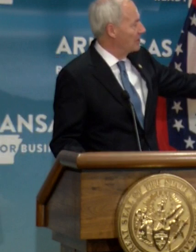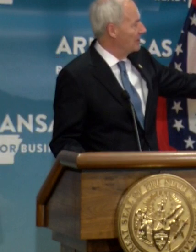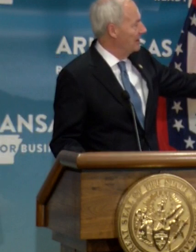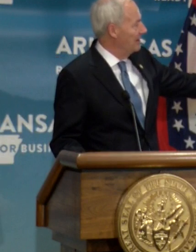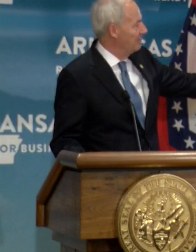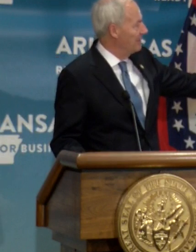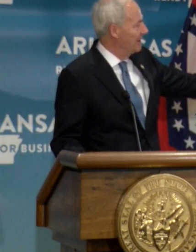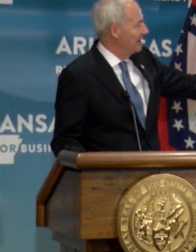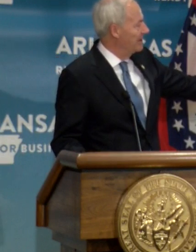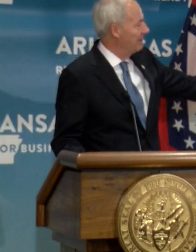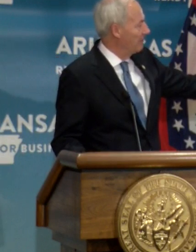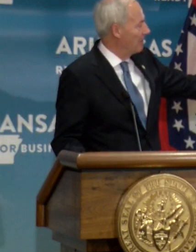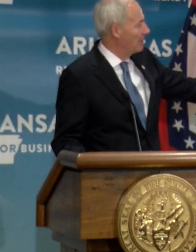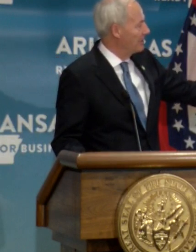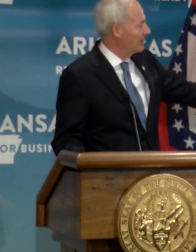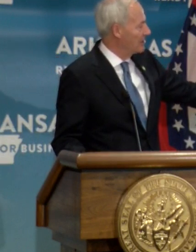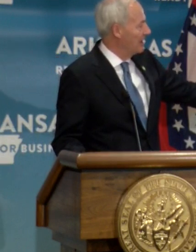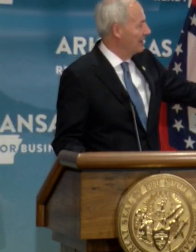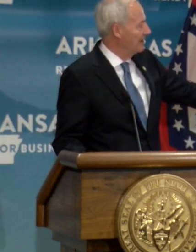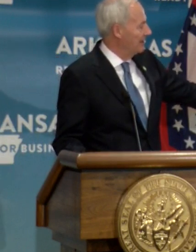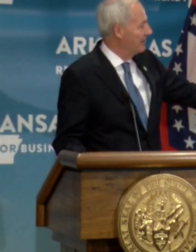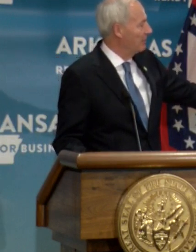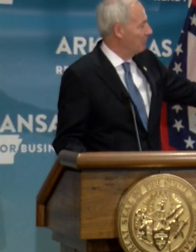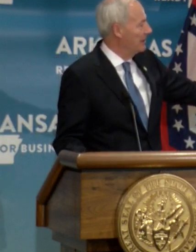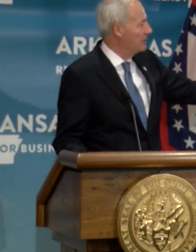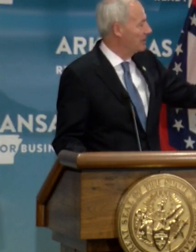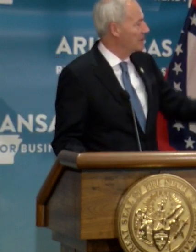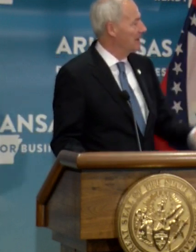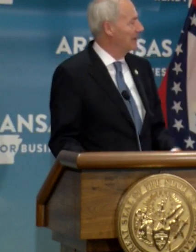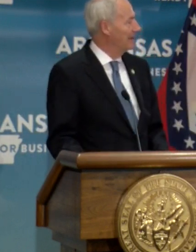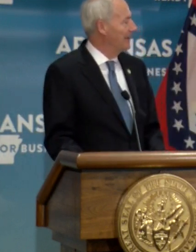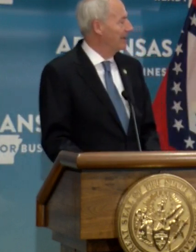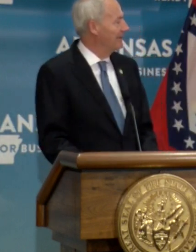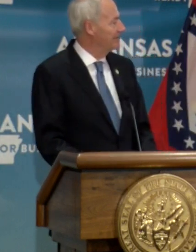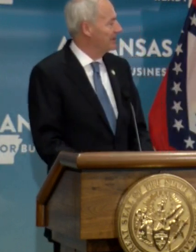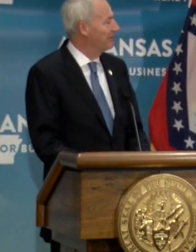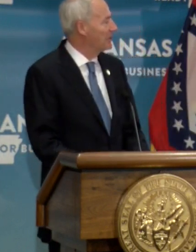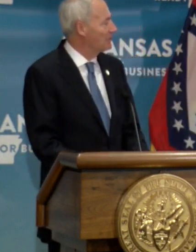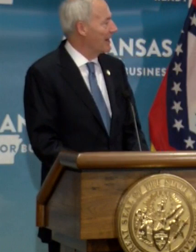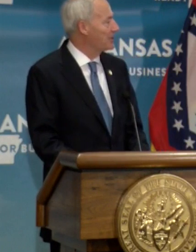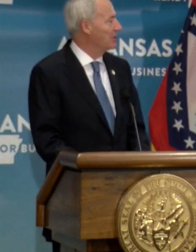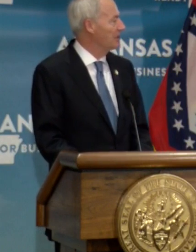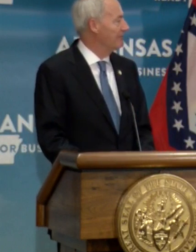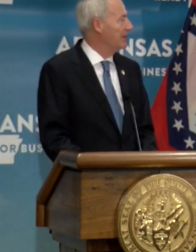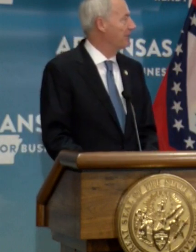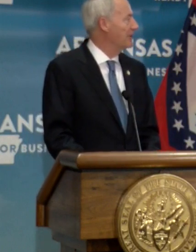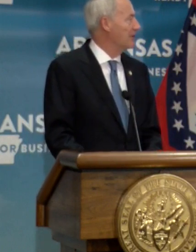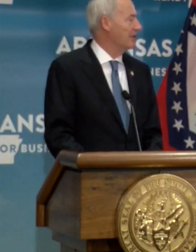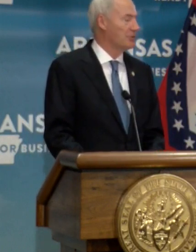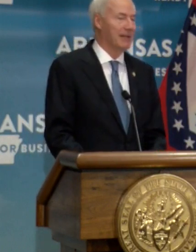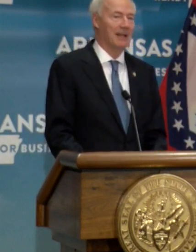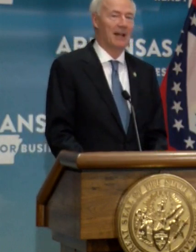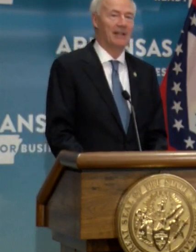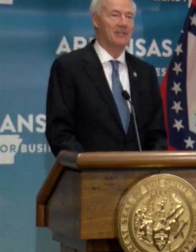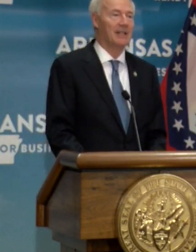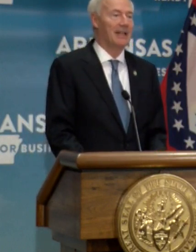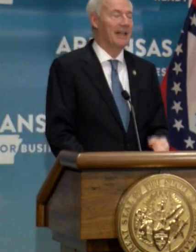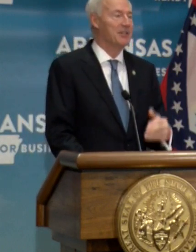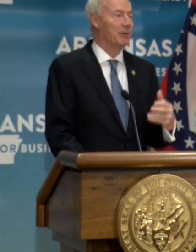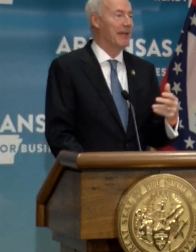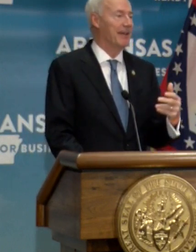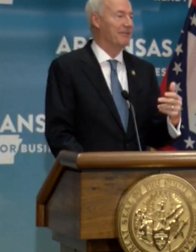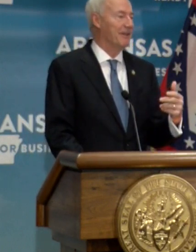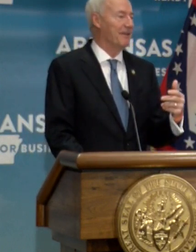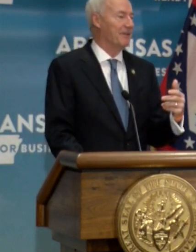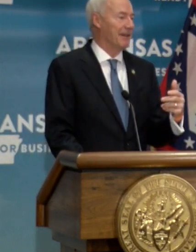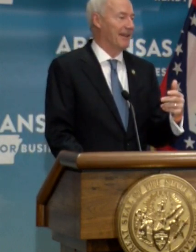And you can see in different parts of the state, in different regions, different directions of different trend lines. And